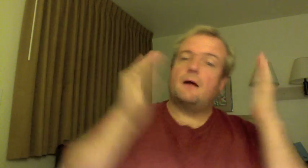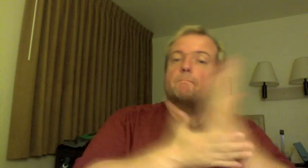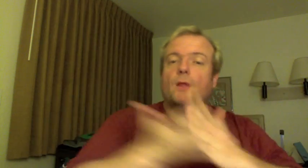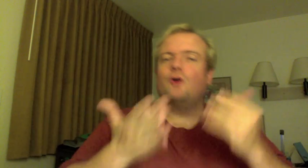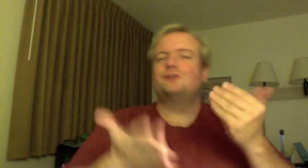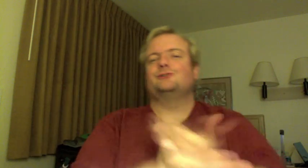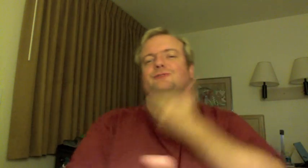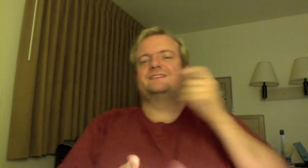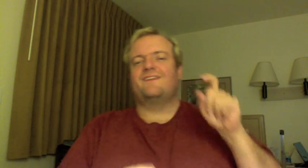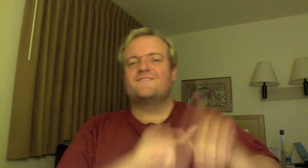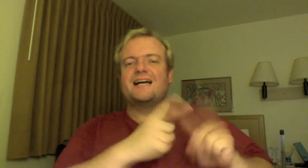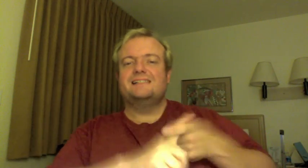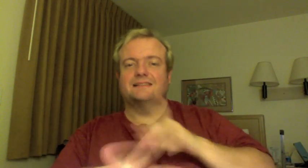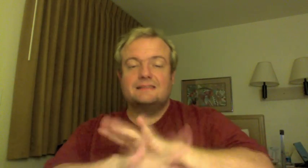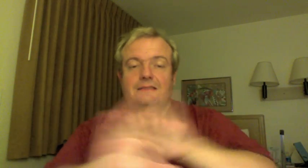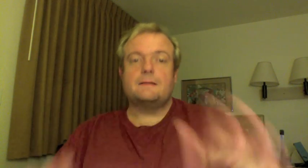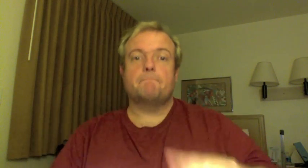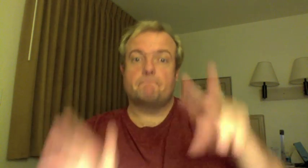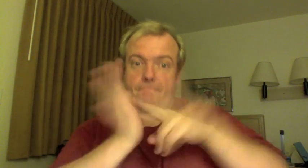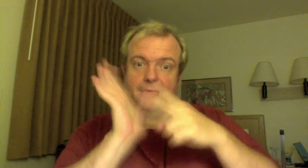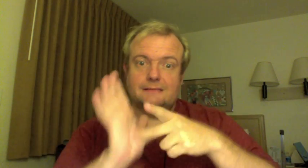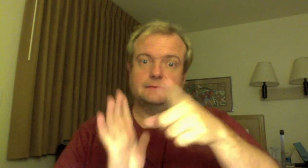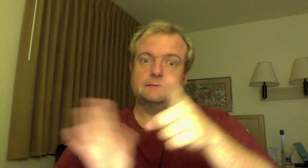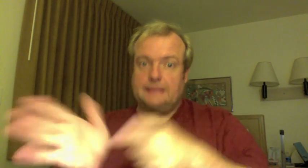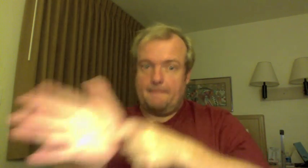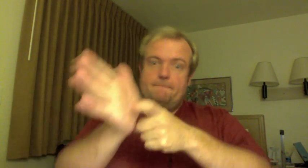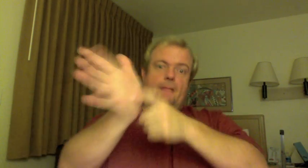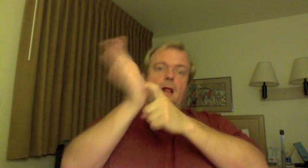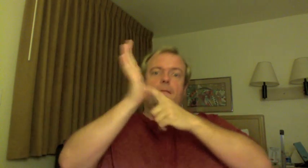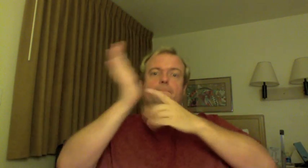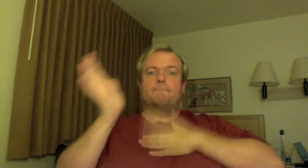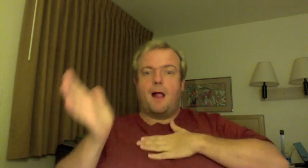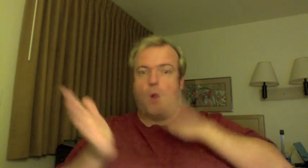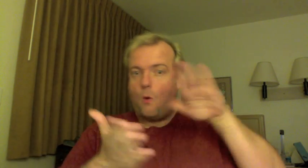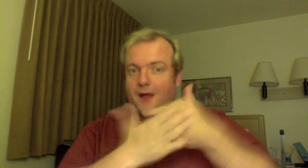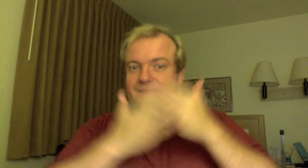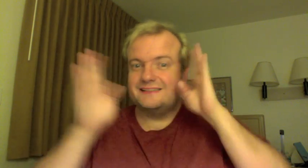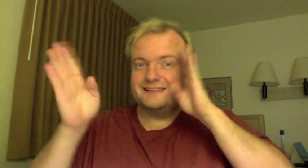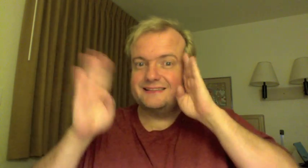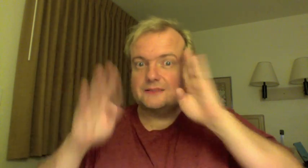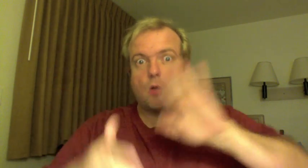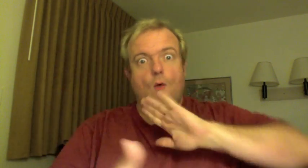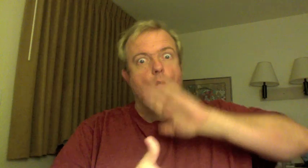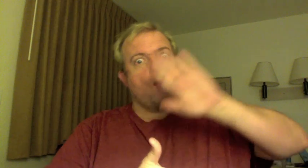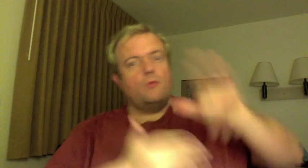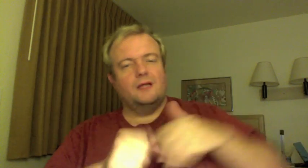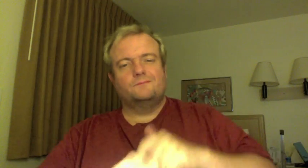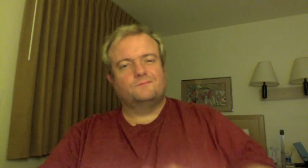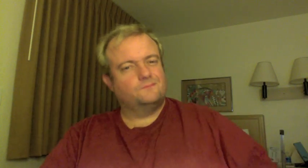a braided structure. It's like 24 people holding hands, 48 arms linked